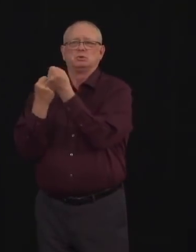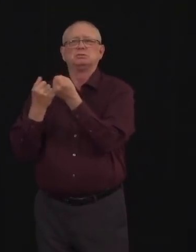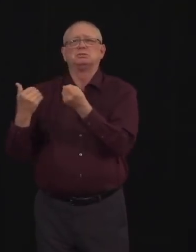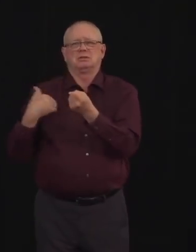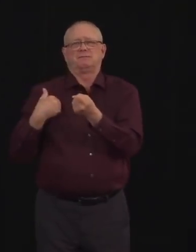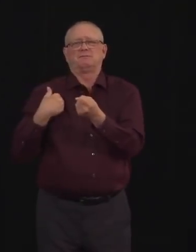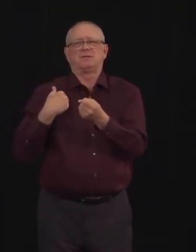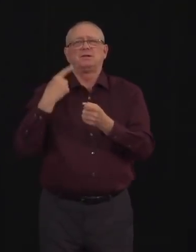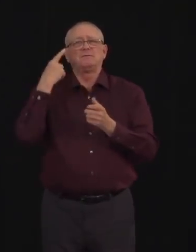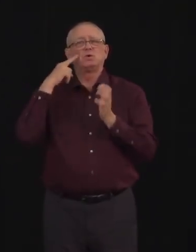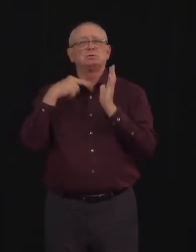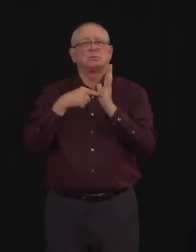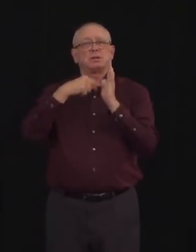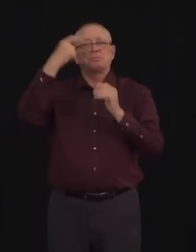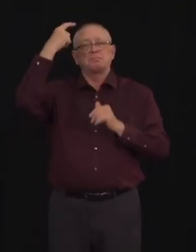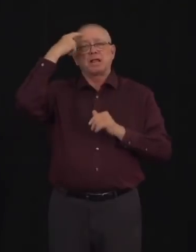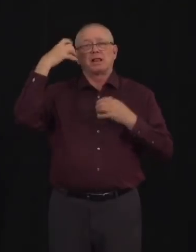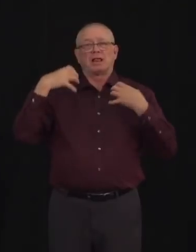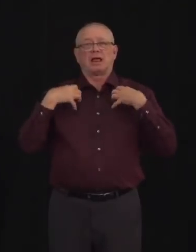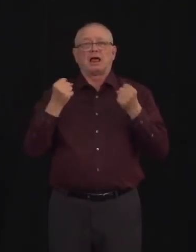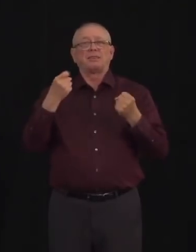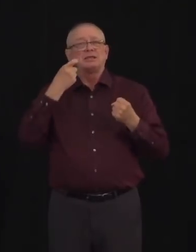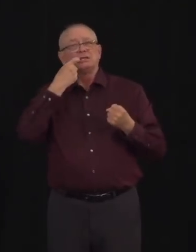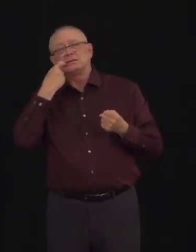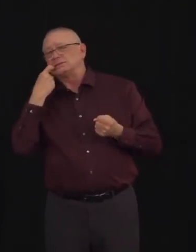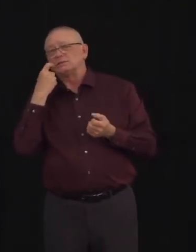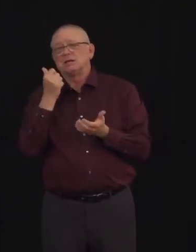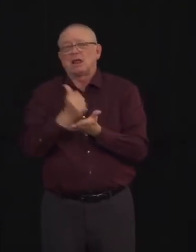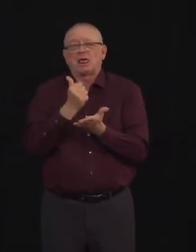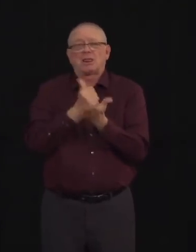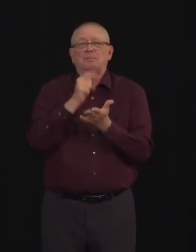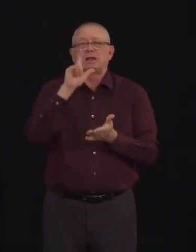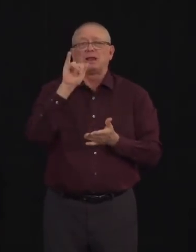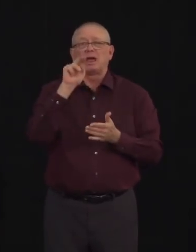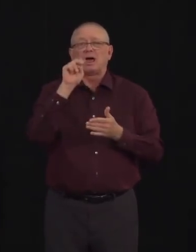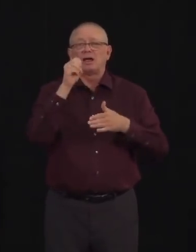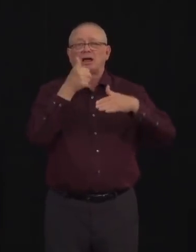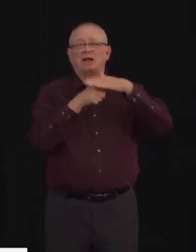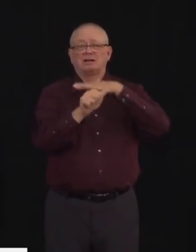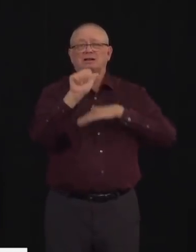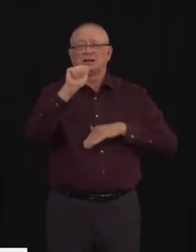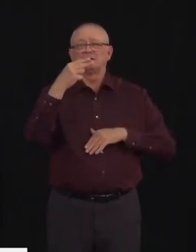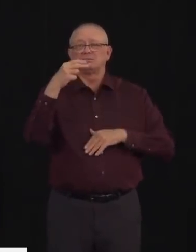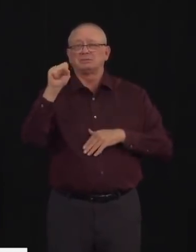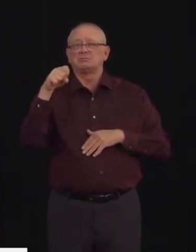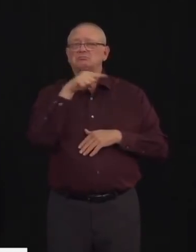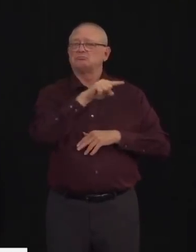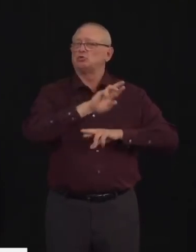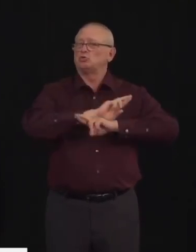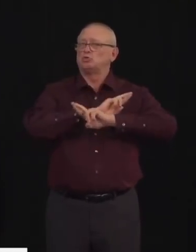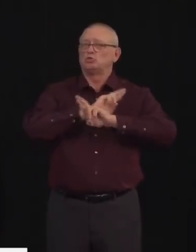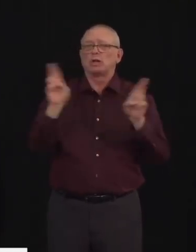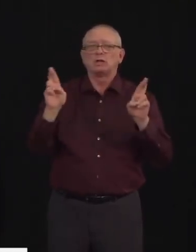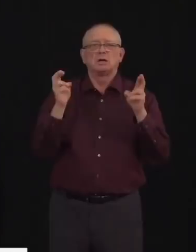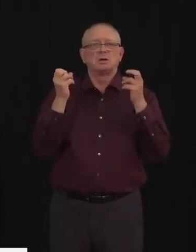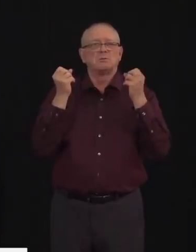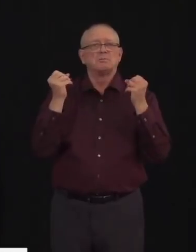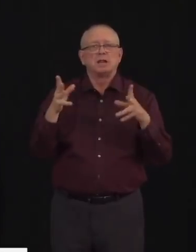Addiction Helpline run by Alberta Health Services have increased capacity to take calls. Their number is